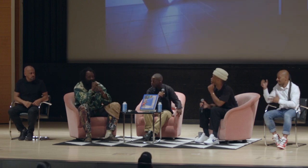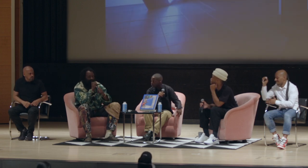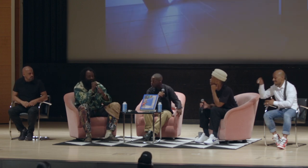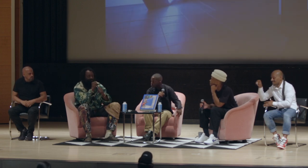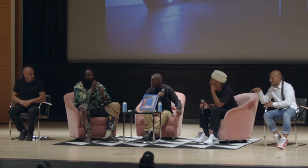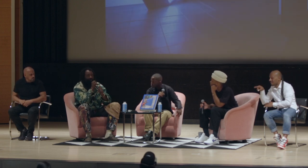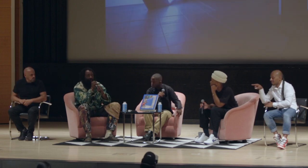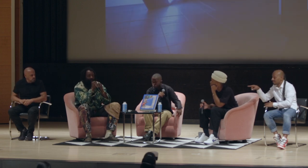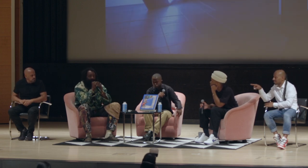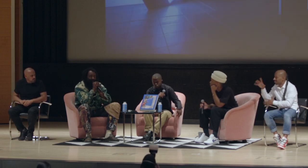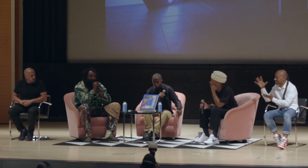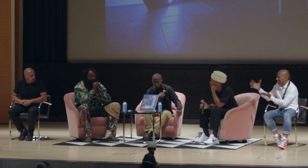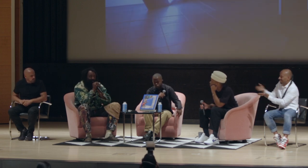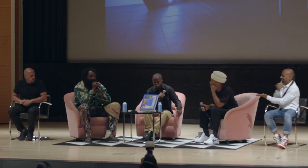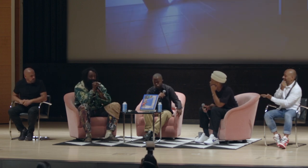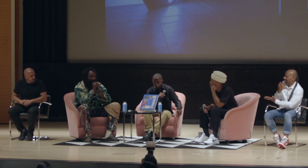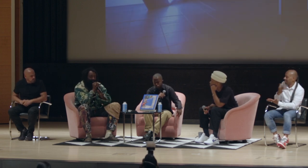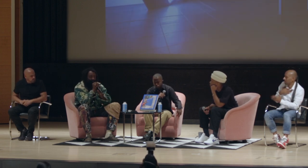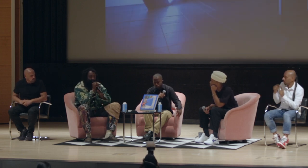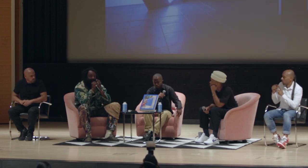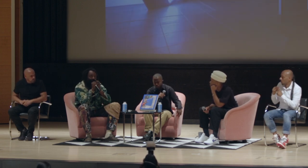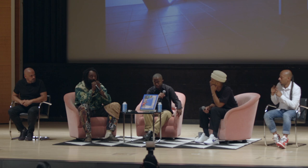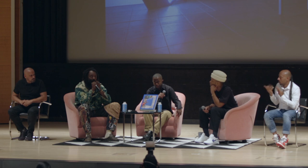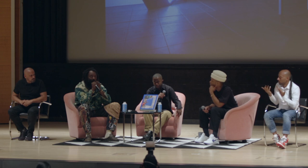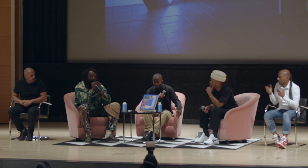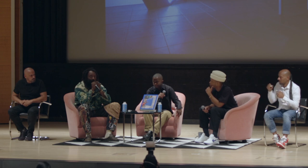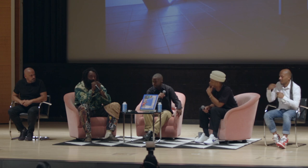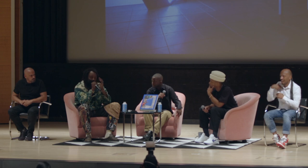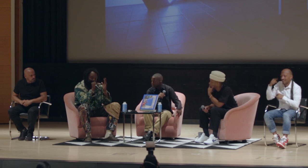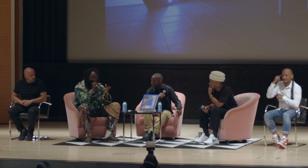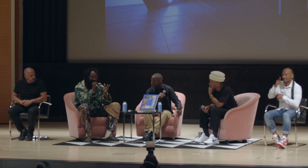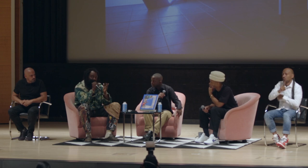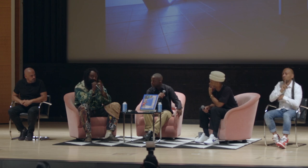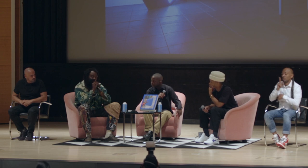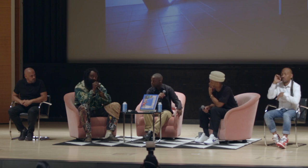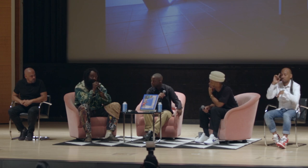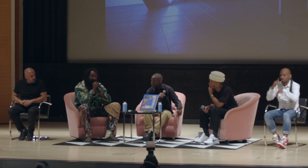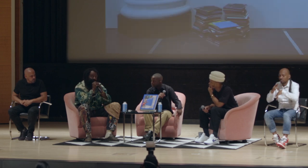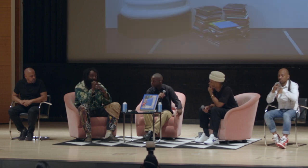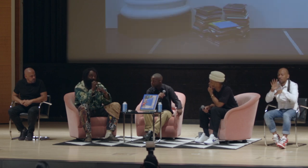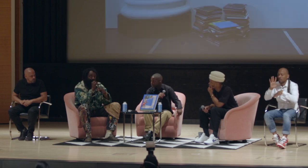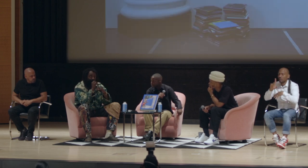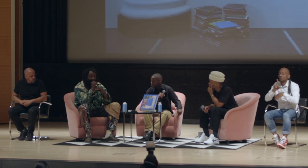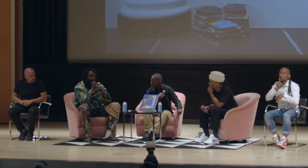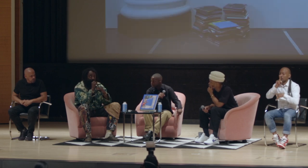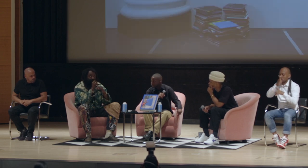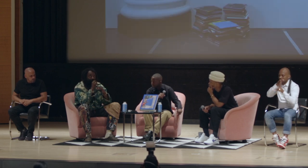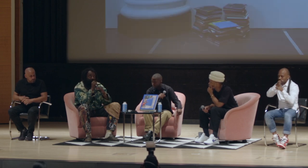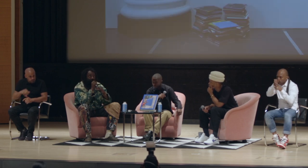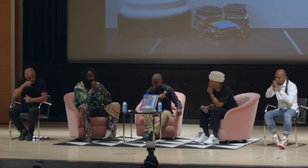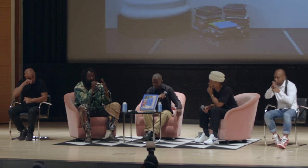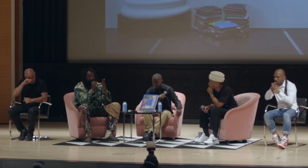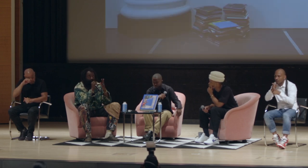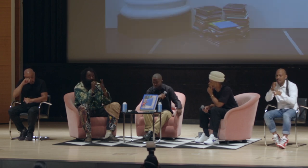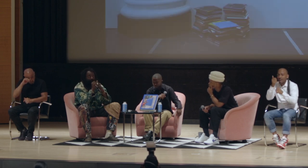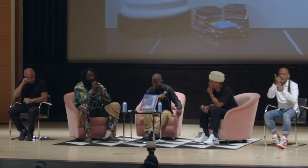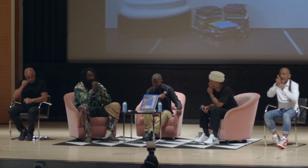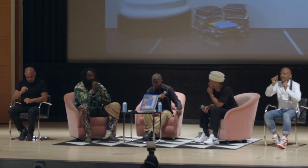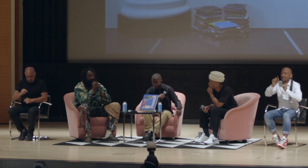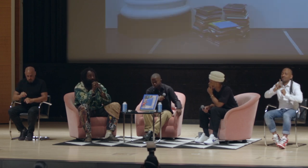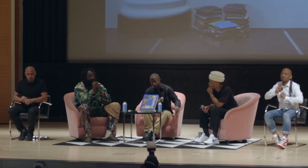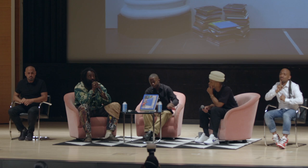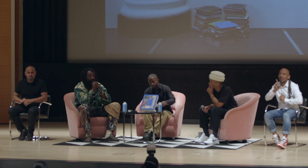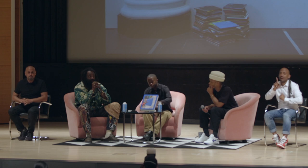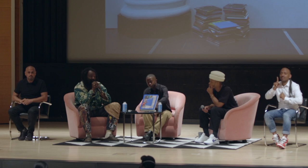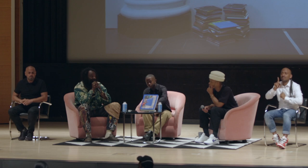of my mouth. Yeah, I think he was obsessed. I think, speak about him specifically, but any truly great